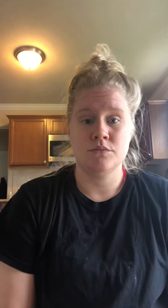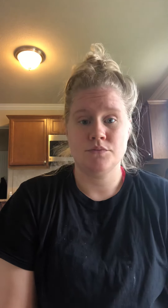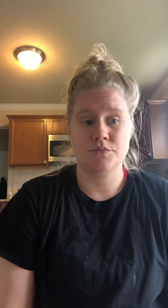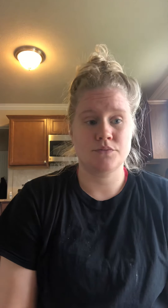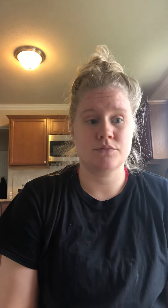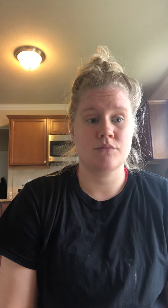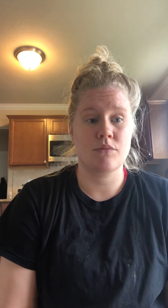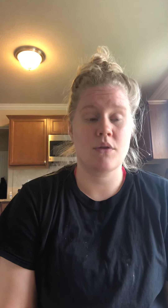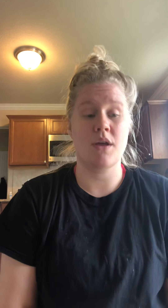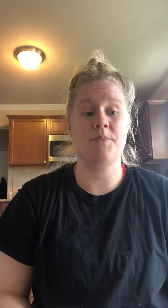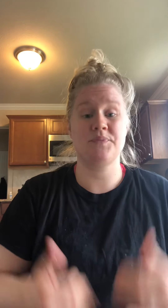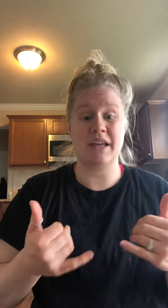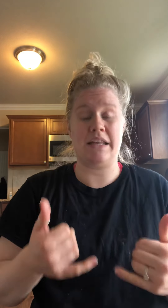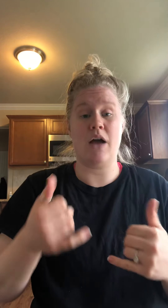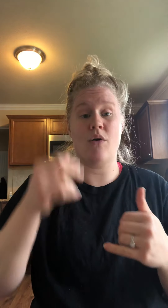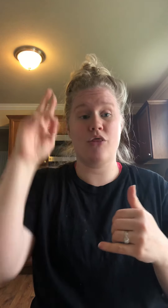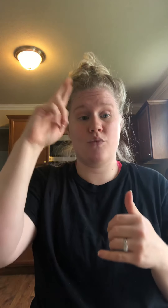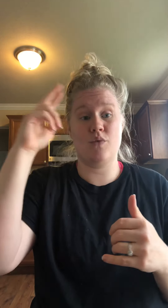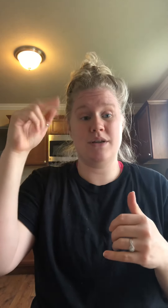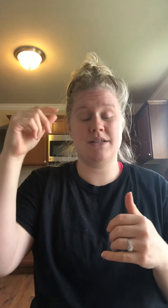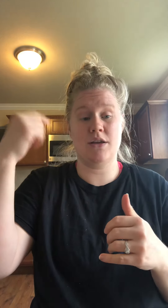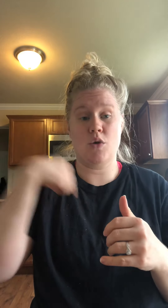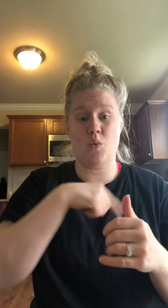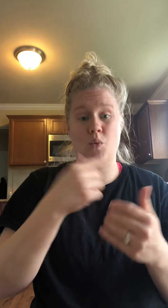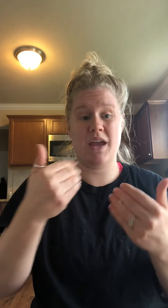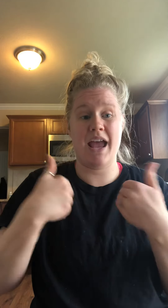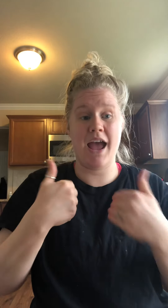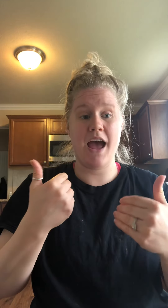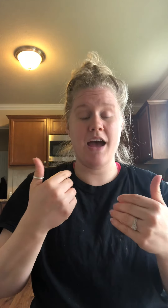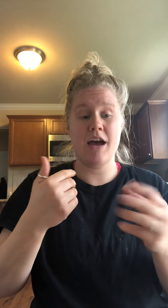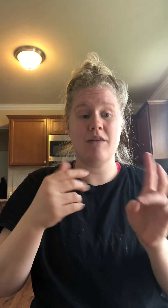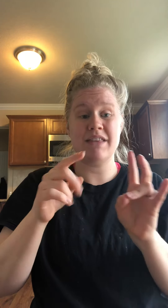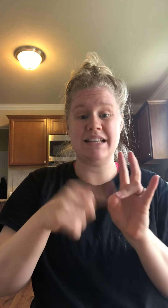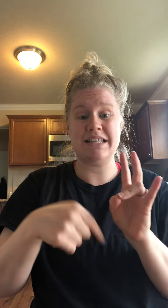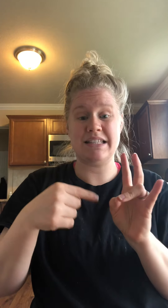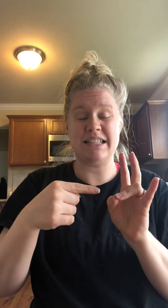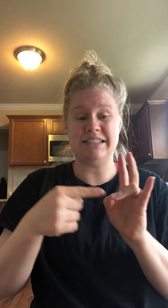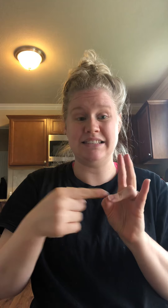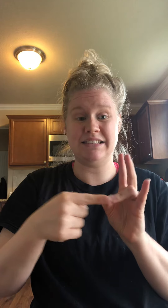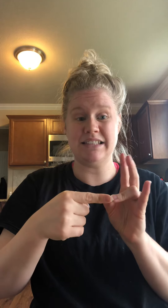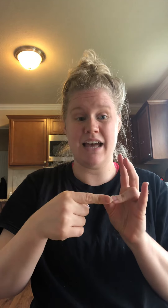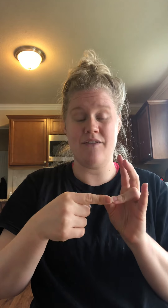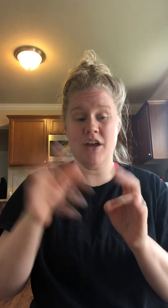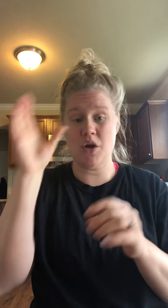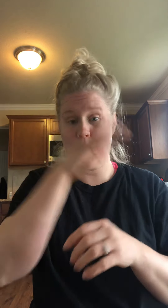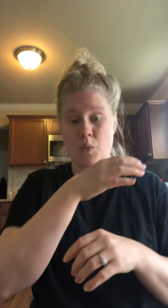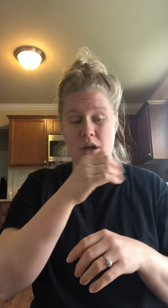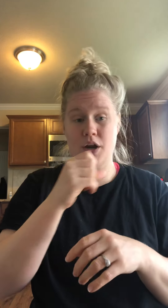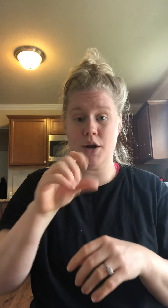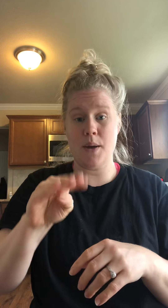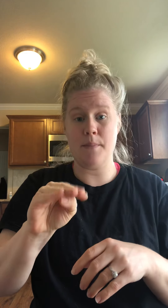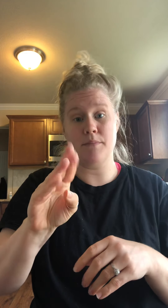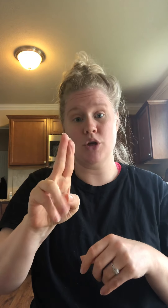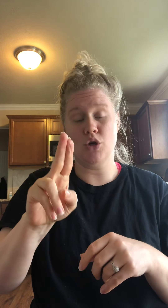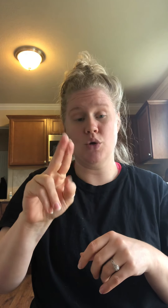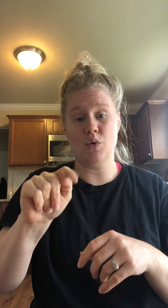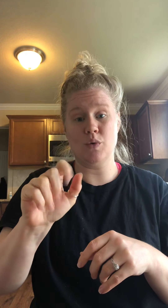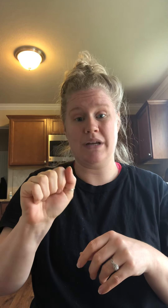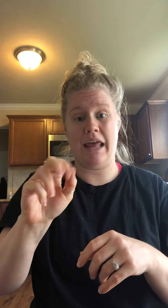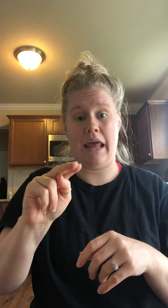Now, the reason that we have these 7 weird mutant plurals in English is kind of complicated, but I'm